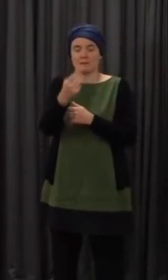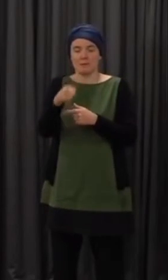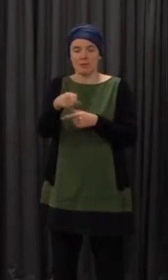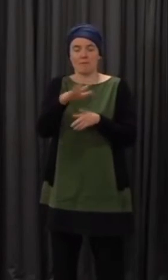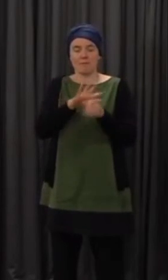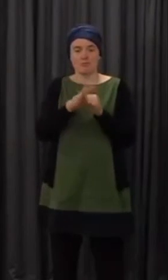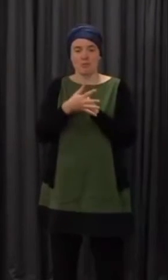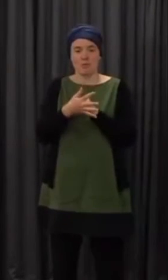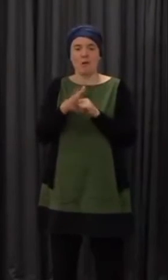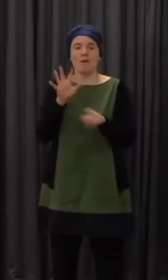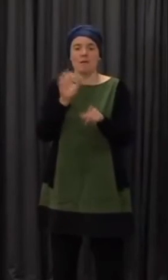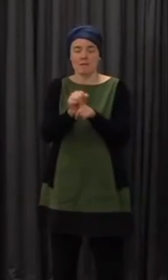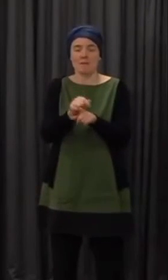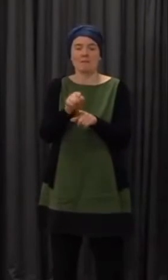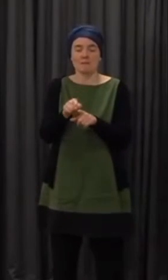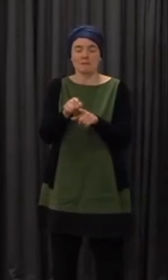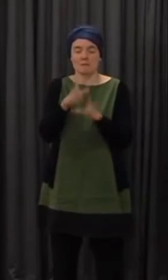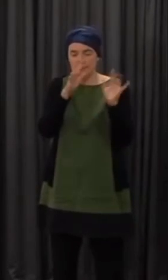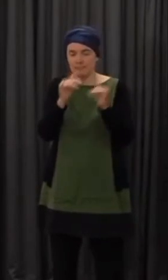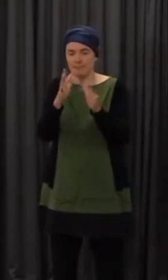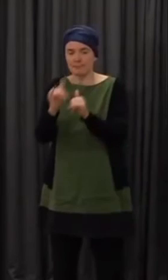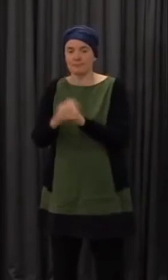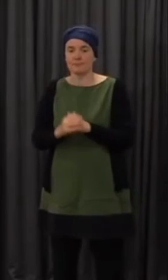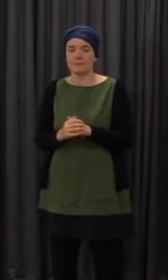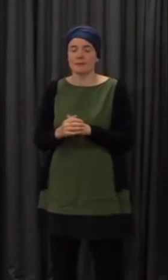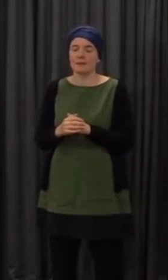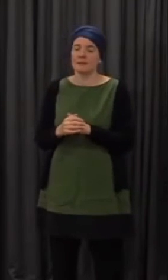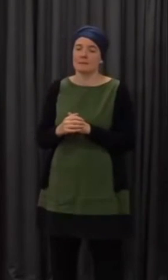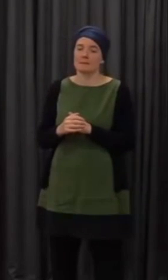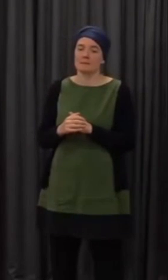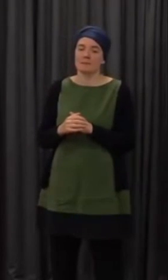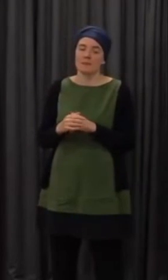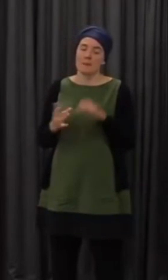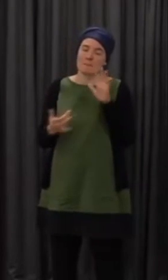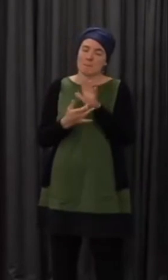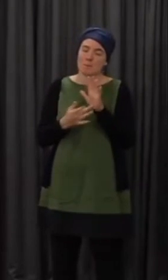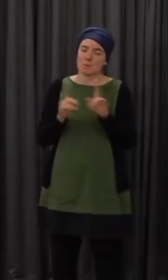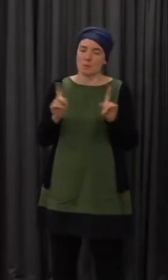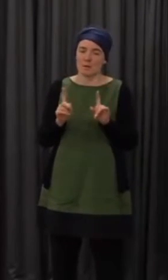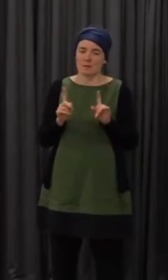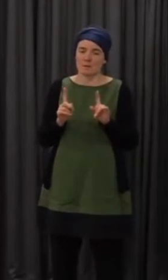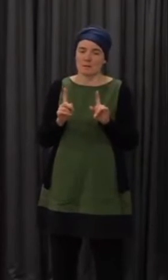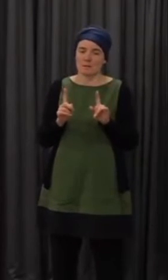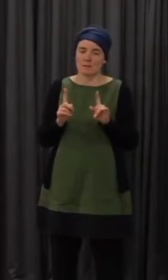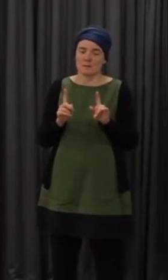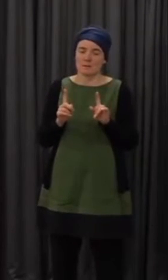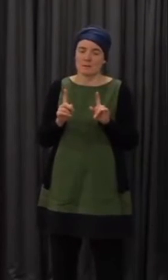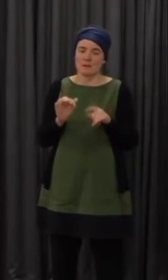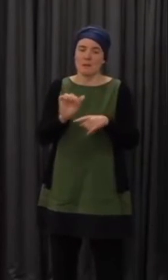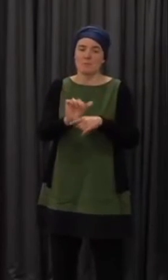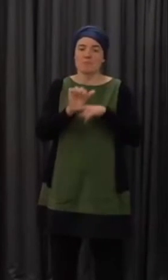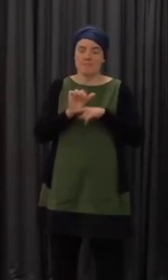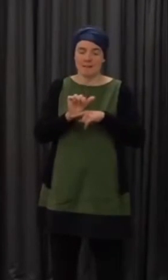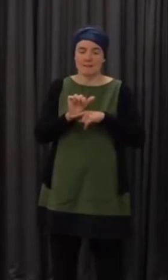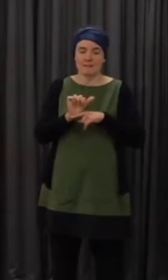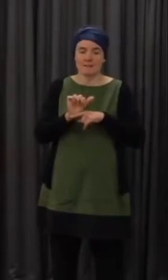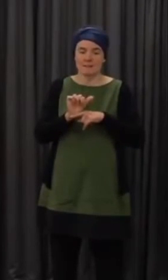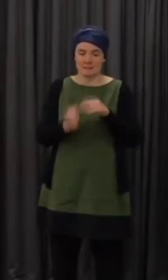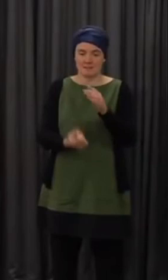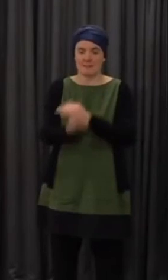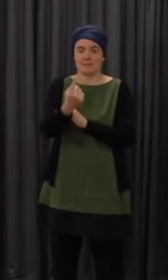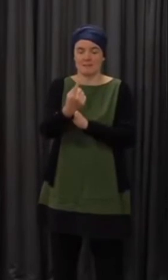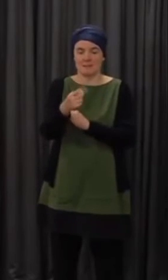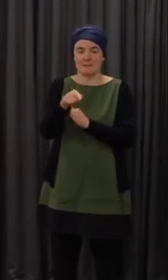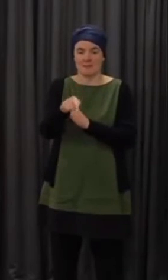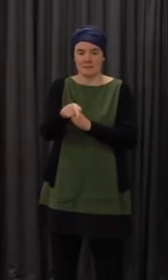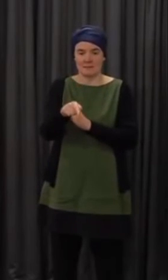the key things for us in relation to care homes and care home staff is to prevent outbreaks of coronavirus in those